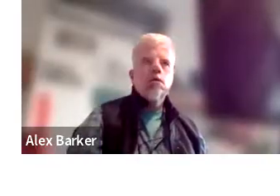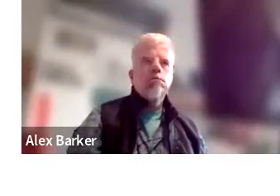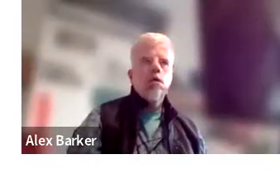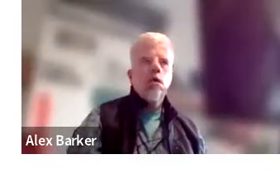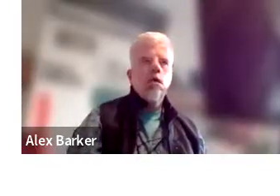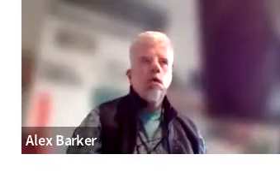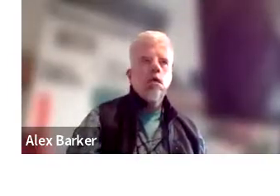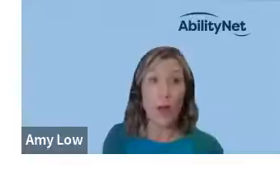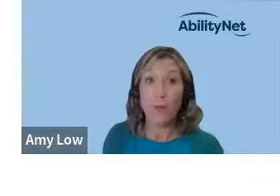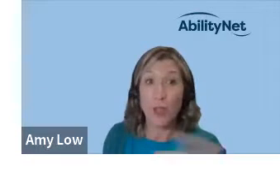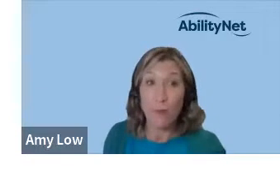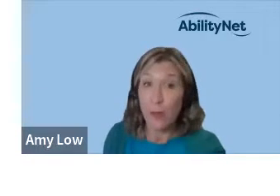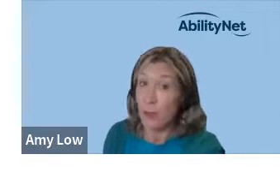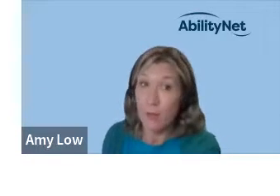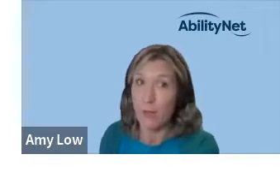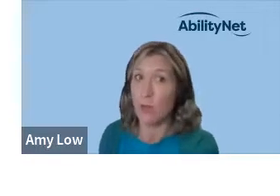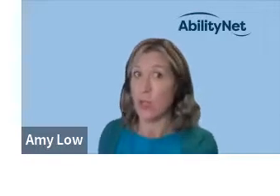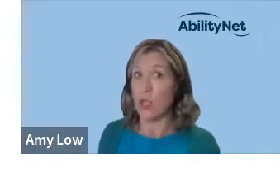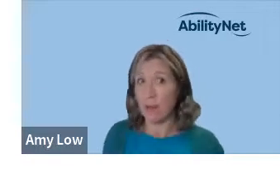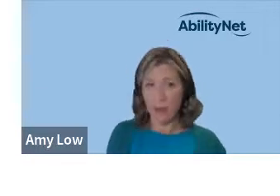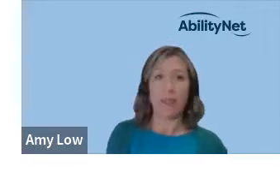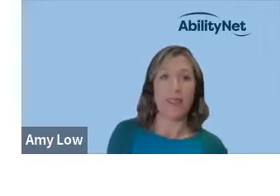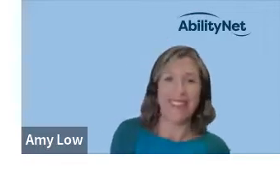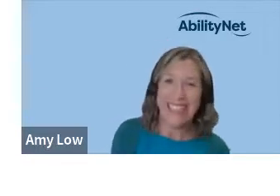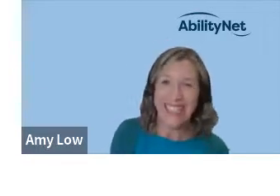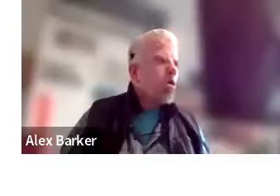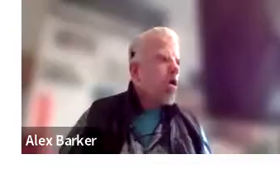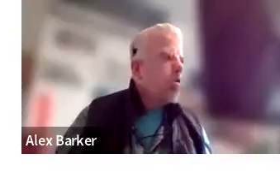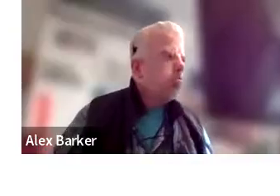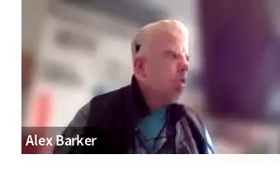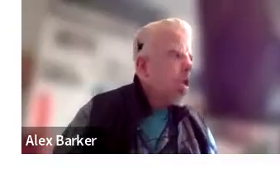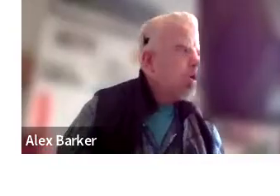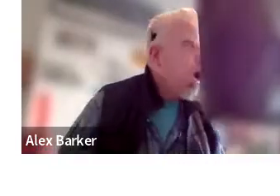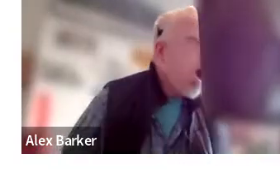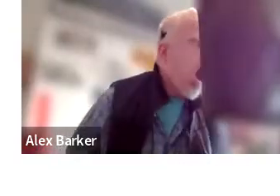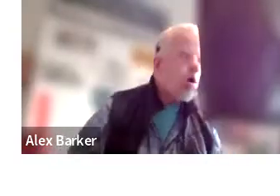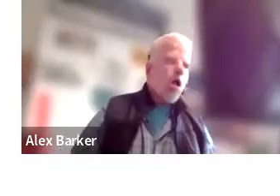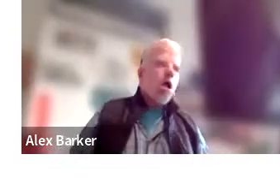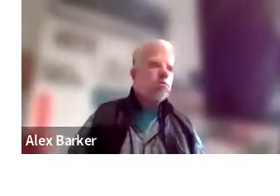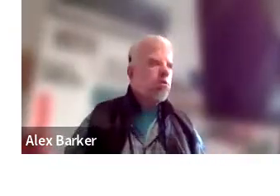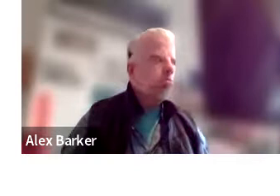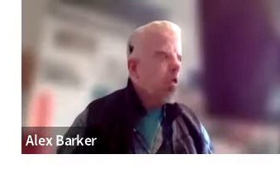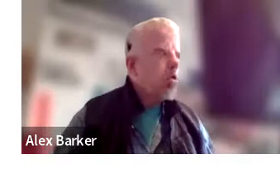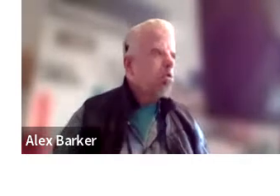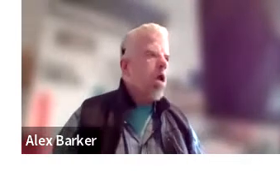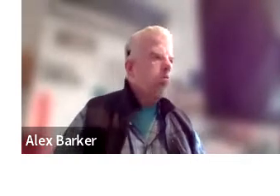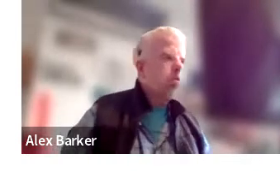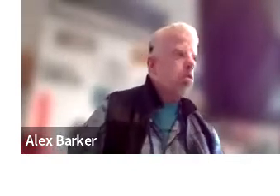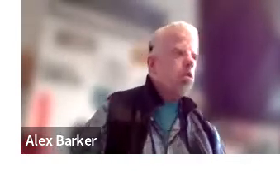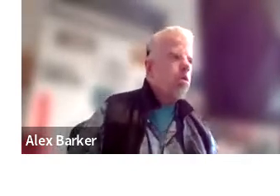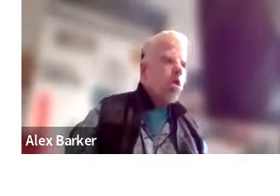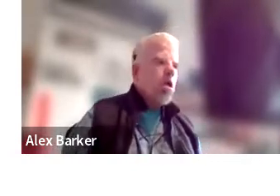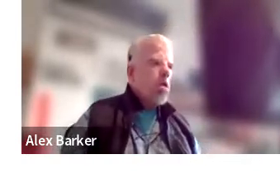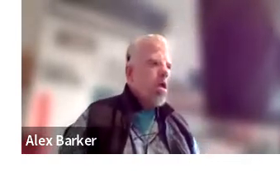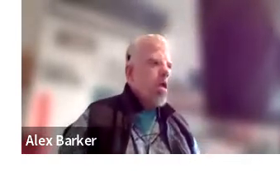first. Go on, Amy. Oh no, I was jumping on to another question. So okay. yeah. So well, one of the questions that I've